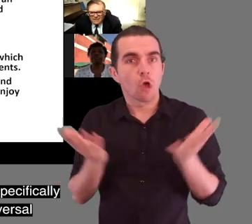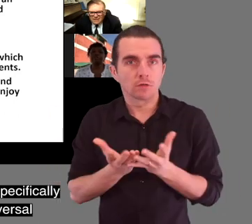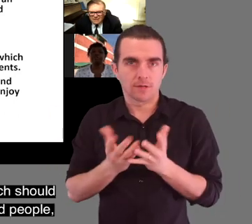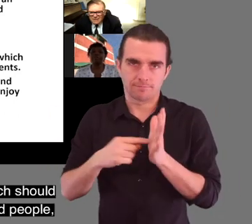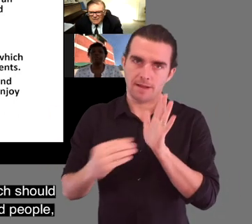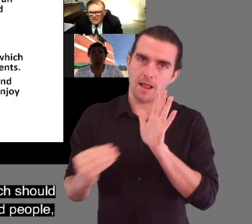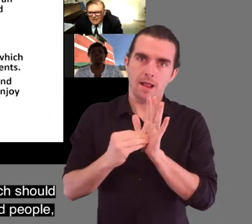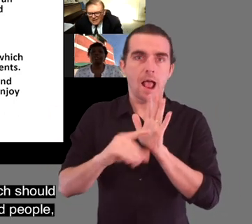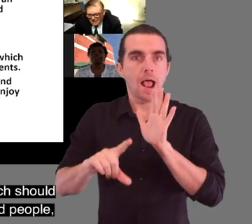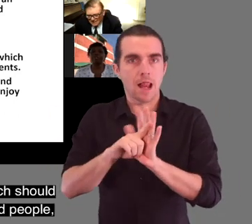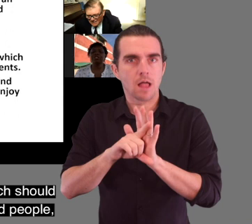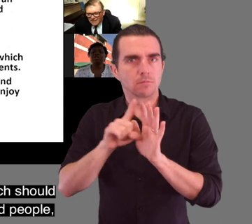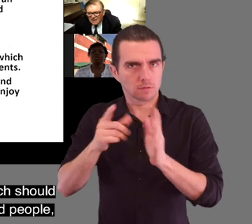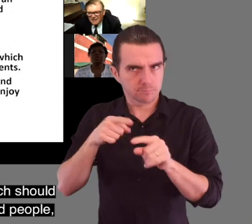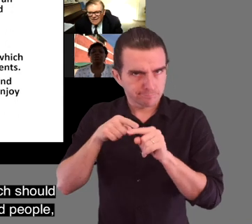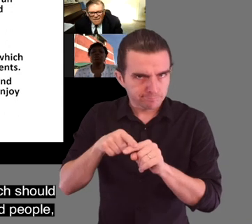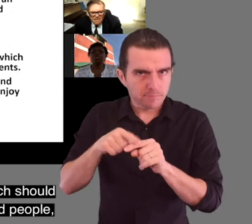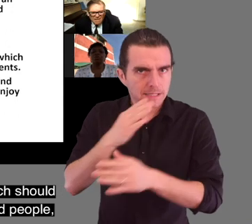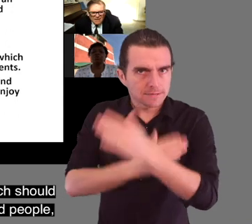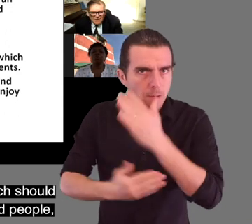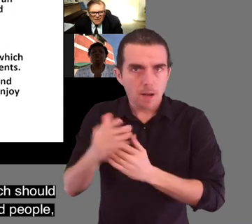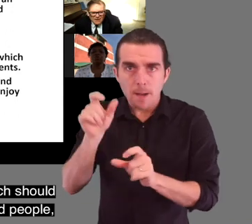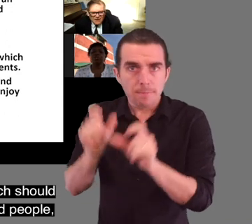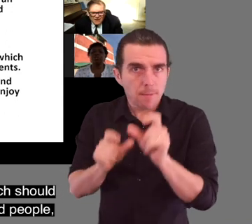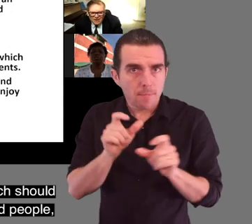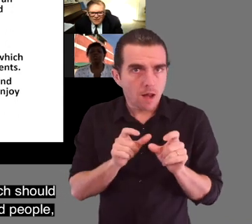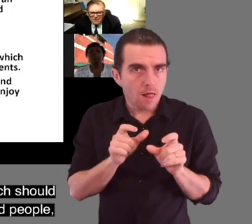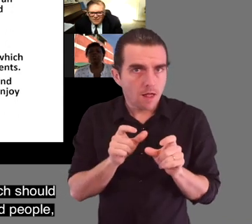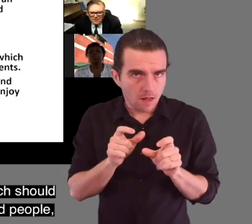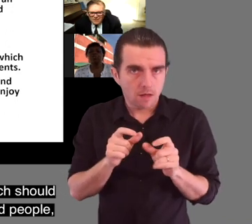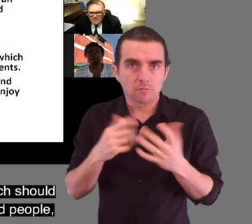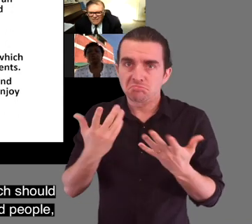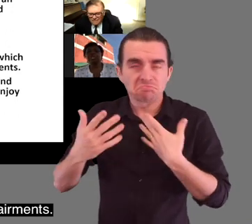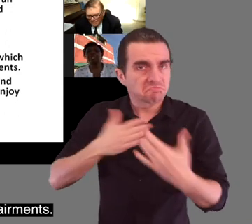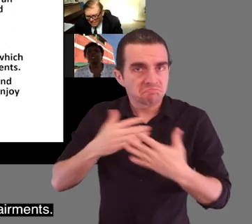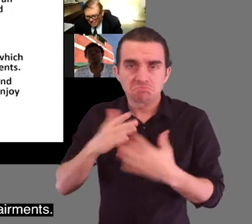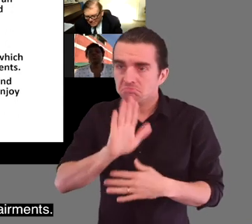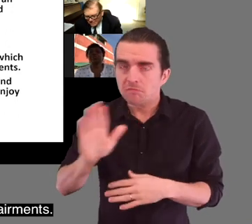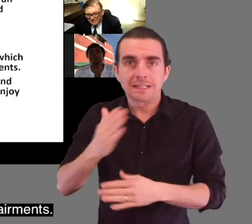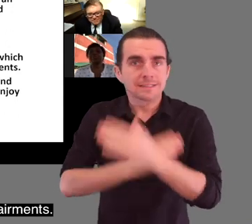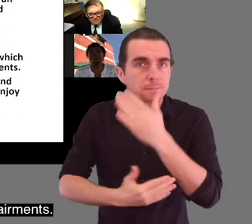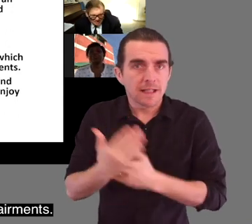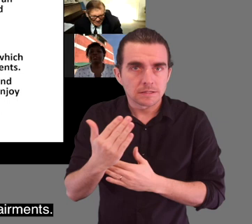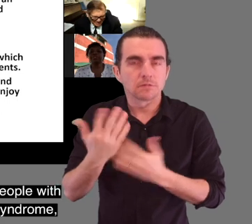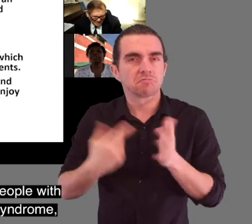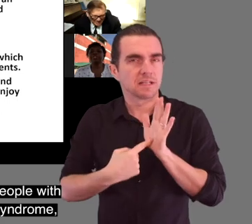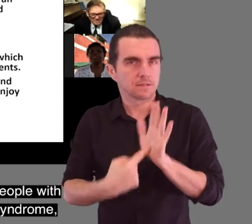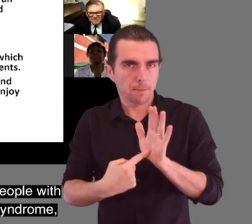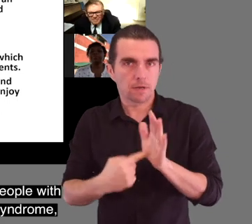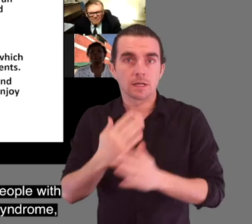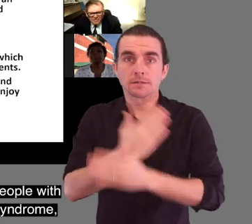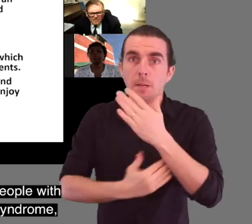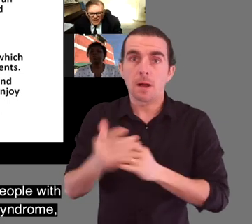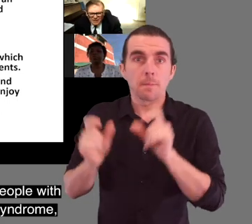the universal legal capacity right, which should be accorded to disabled people regardless of their impairments. For